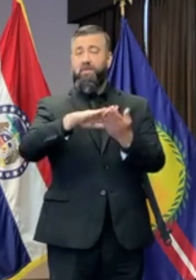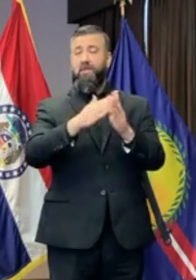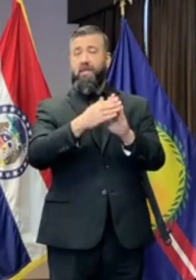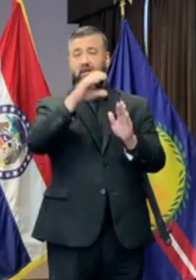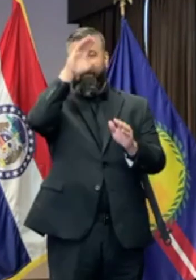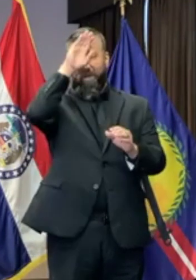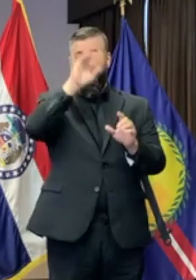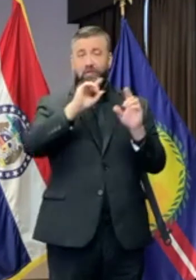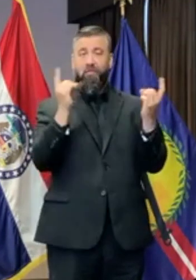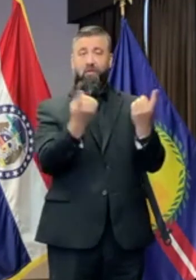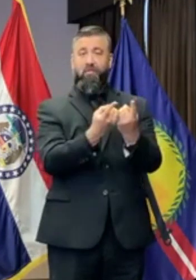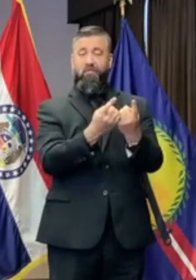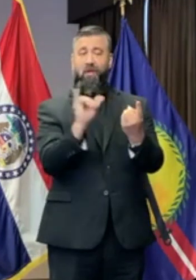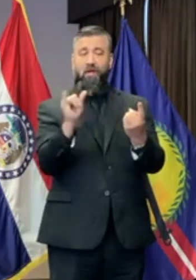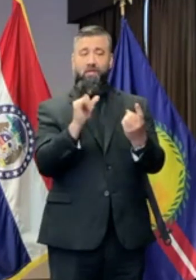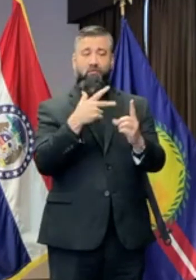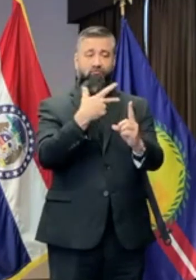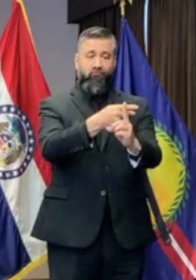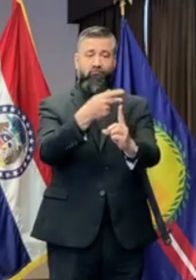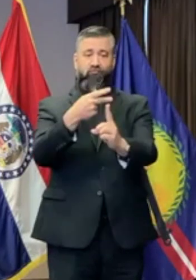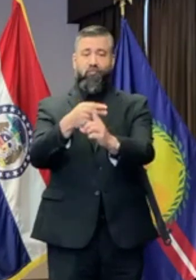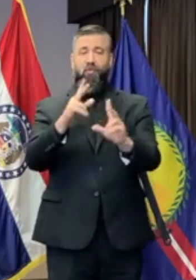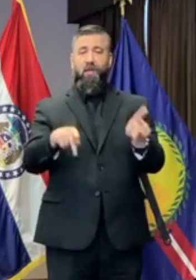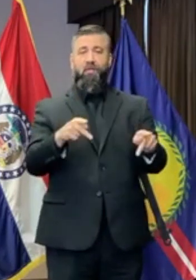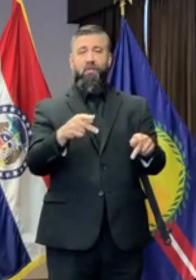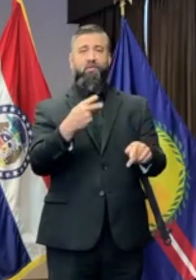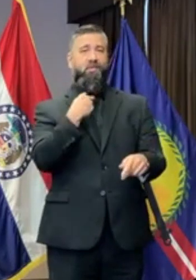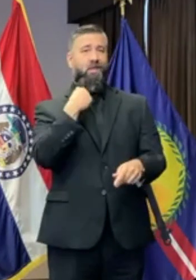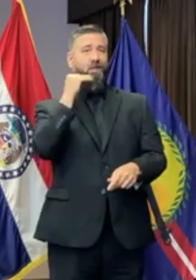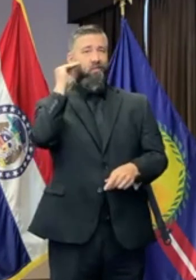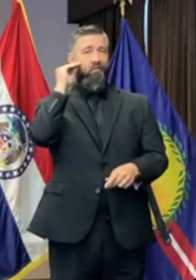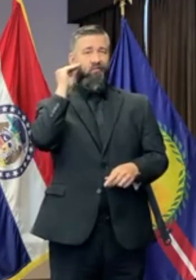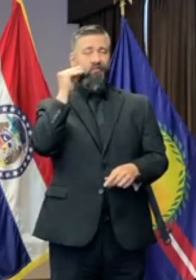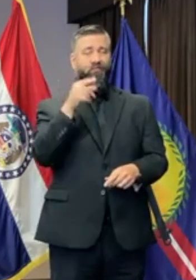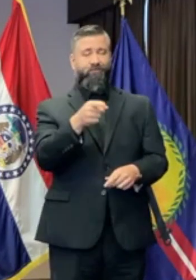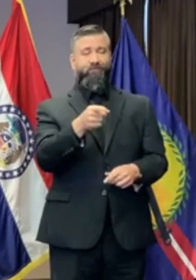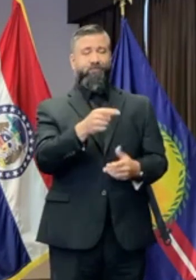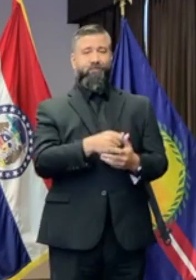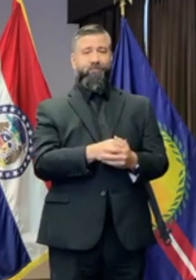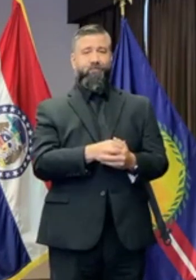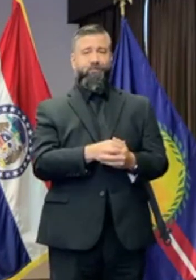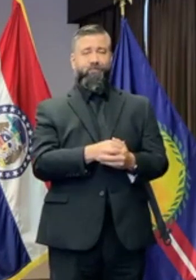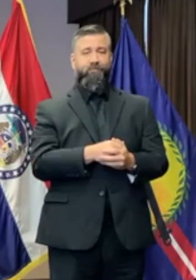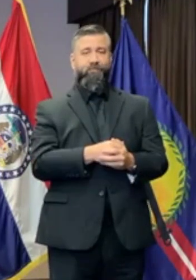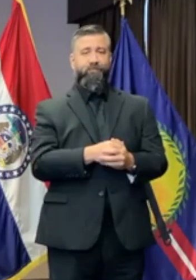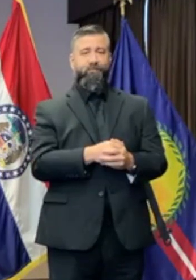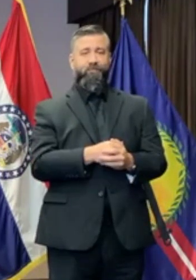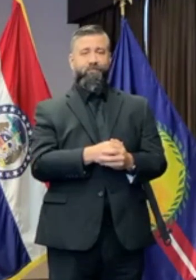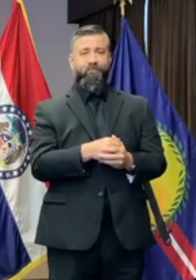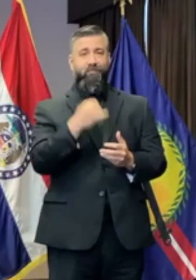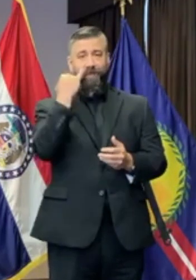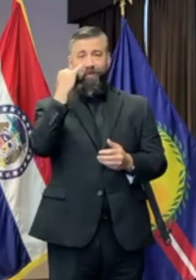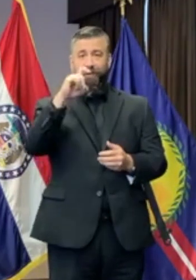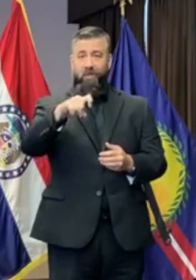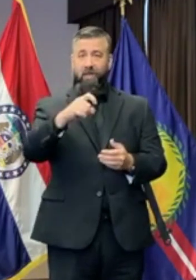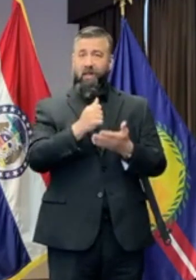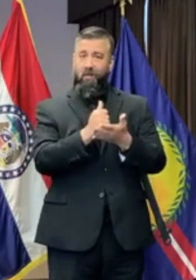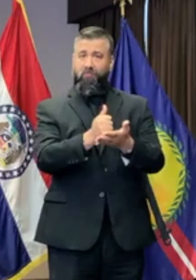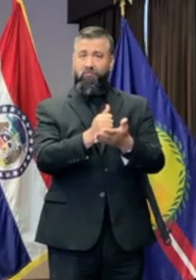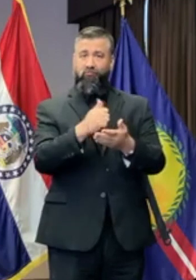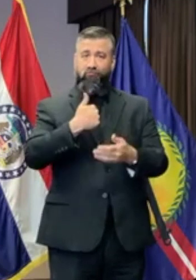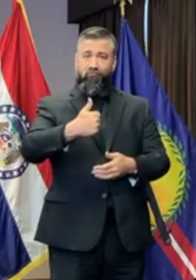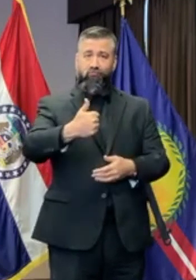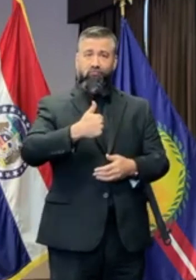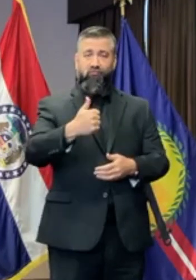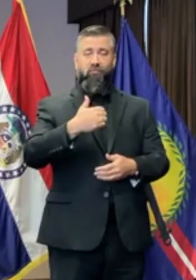also administering vaccines to homebound residents who are unable to travel to the Dome without assistance. If you need this help,